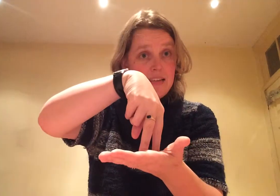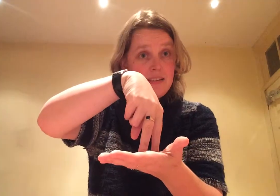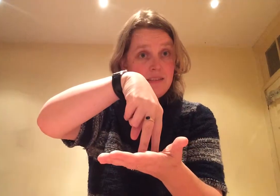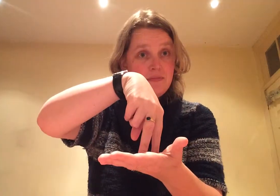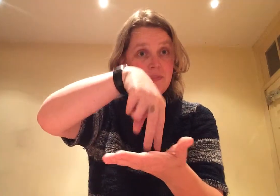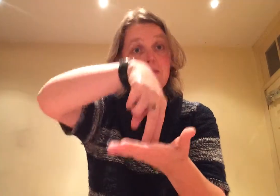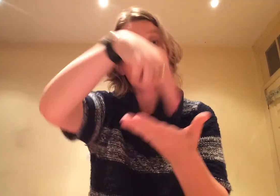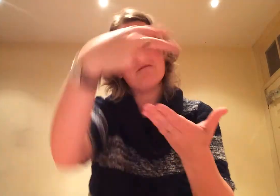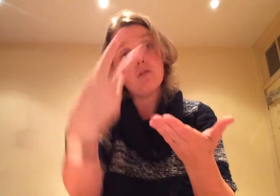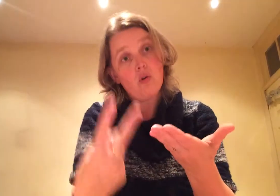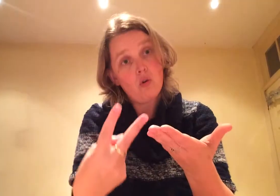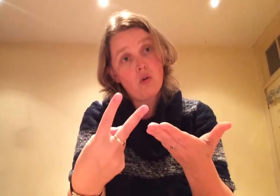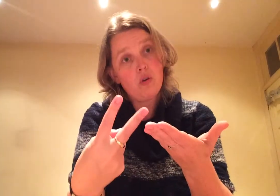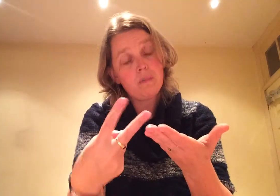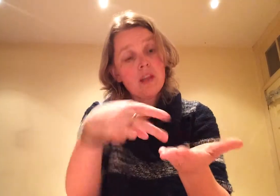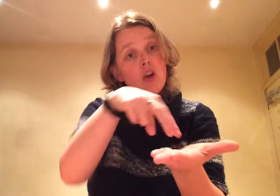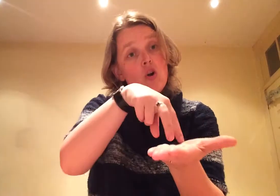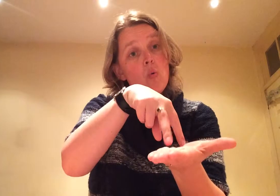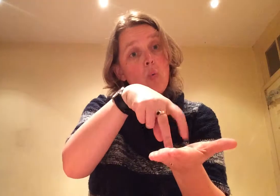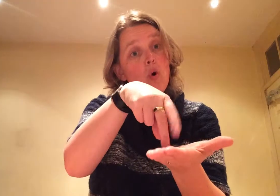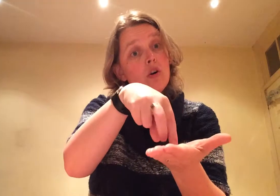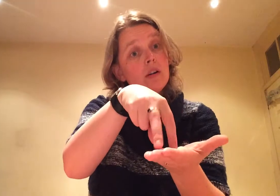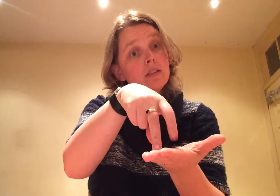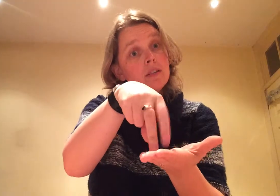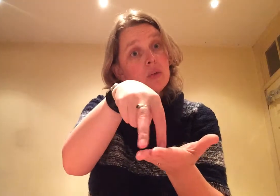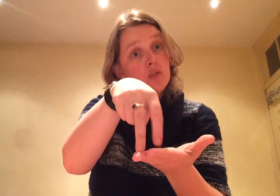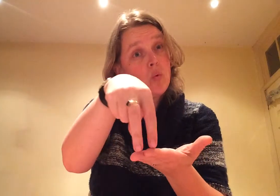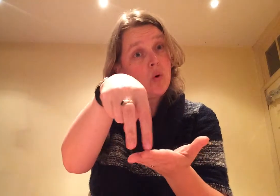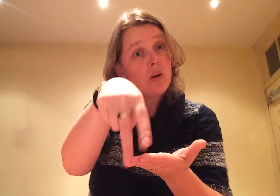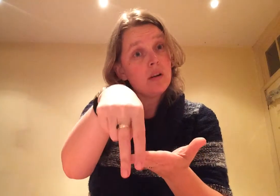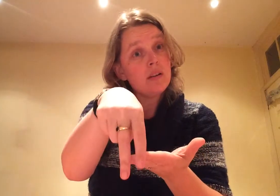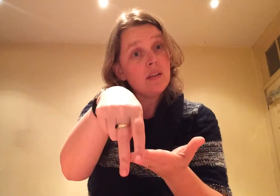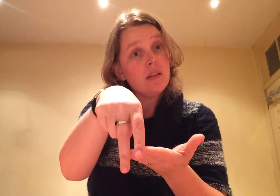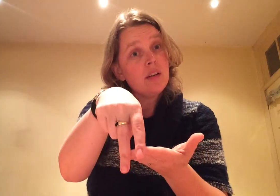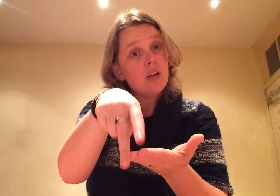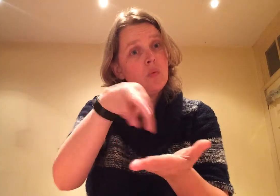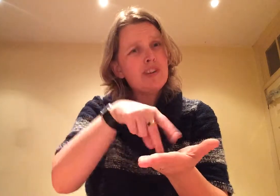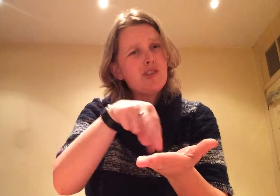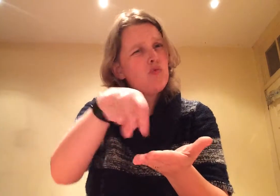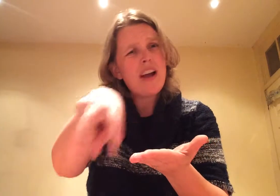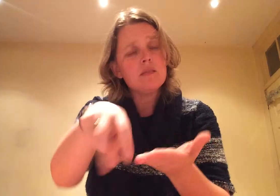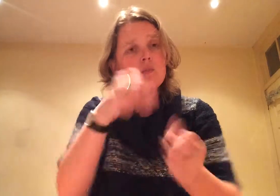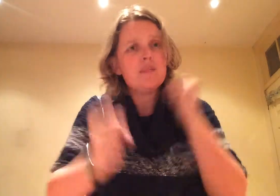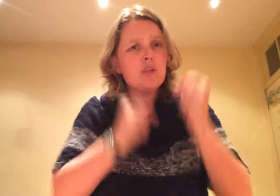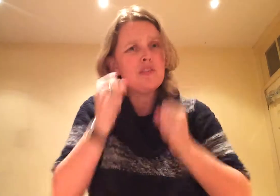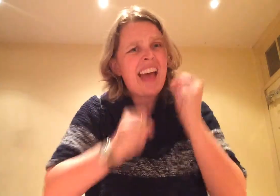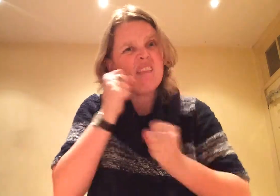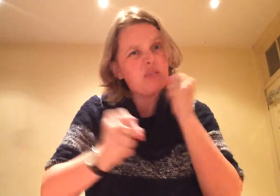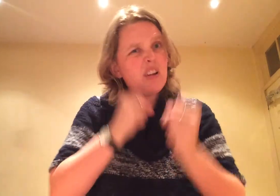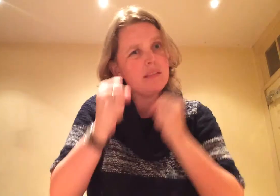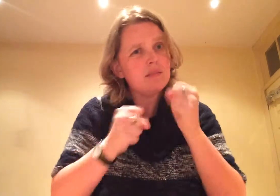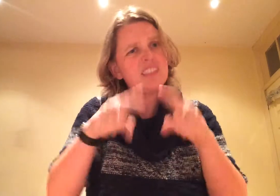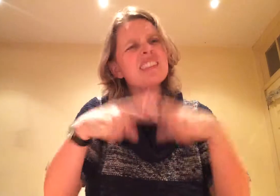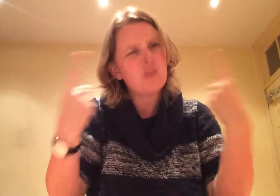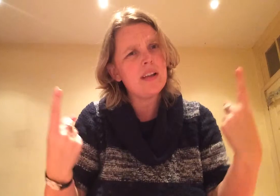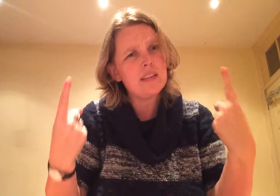stand, fall, walk, we do walk. We don't do run, we use that for run because it's quite